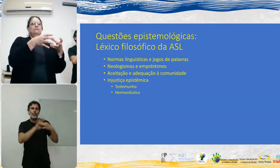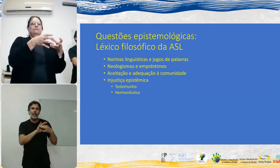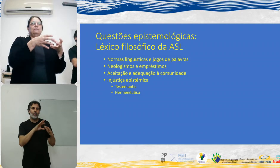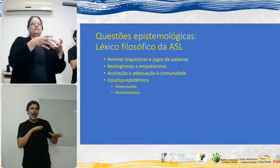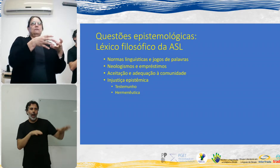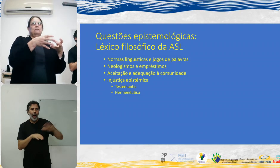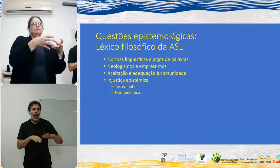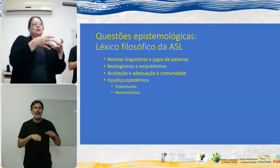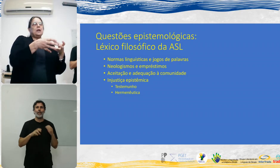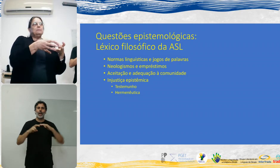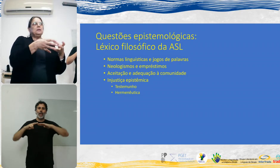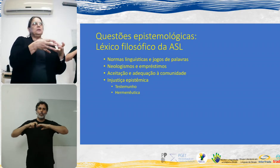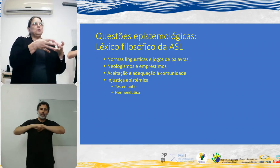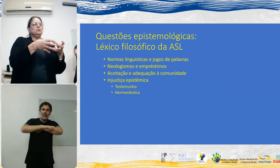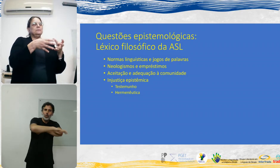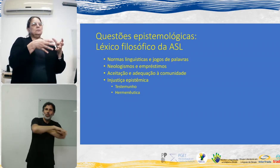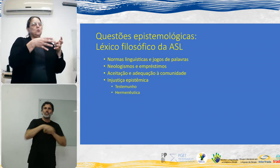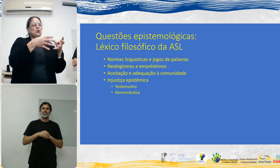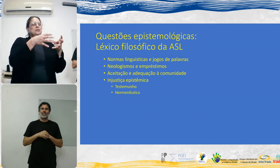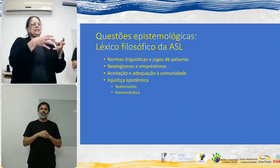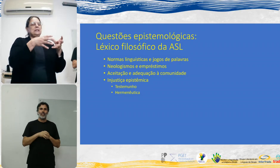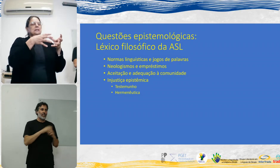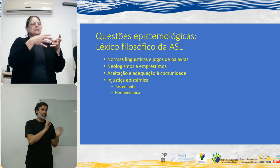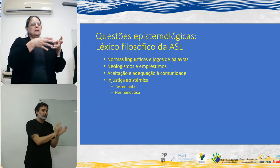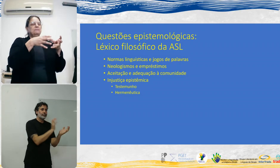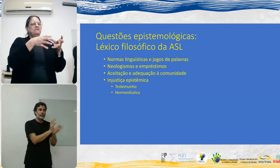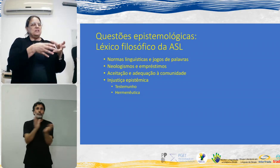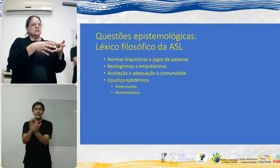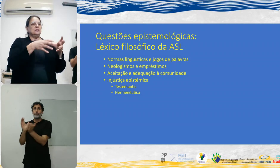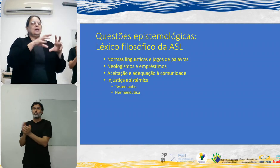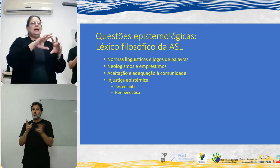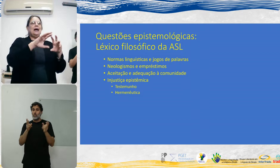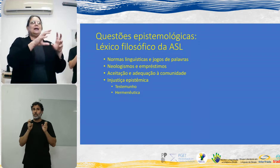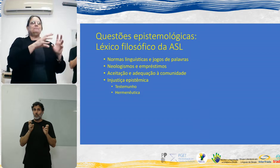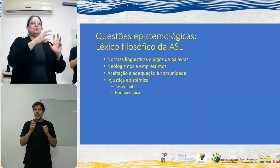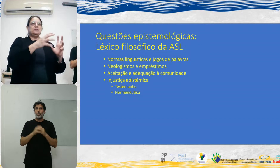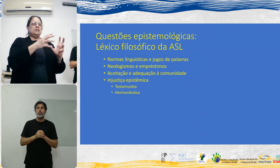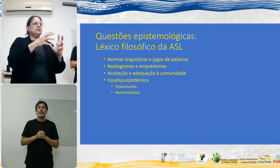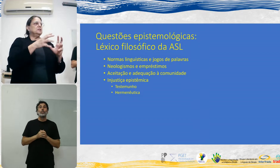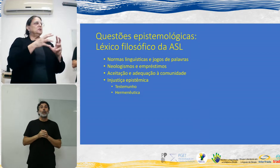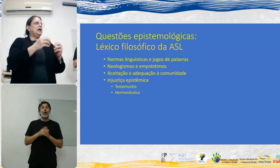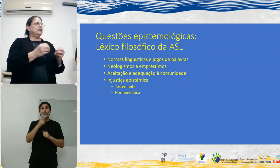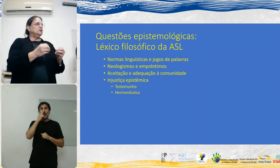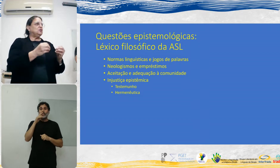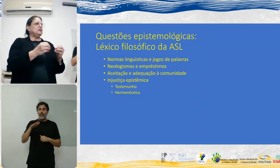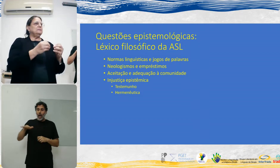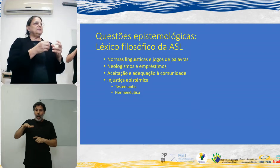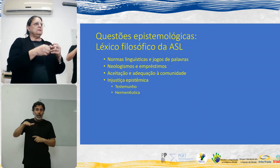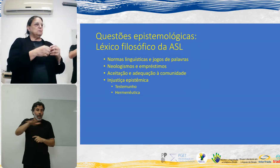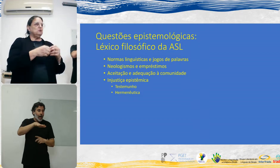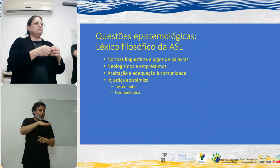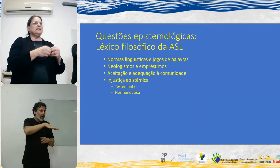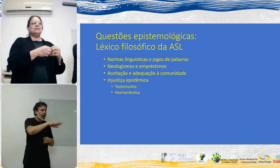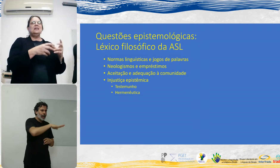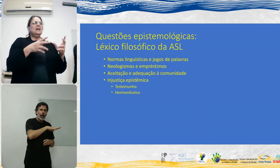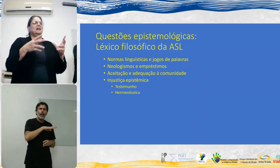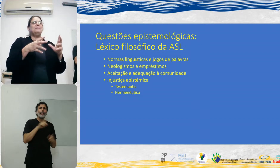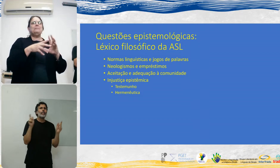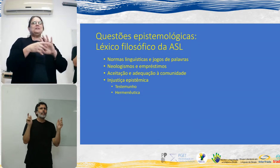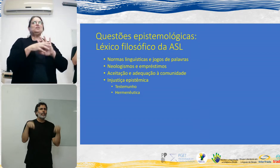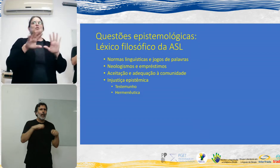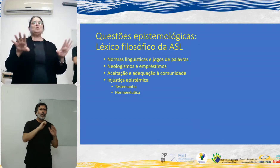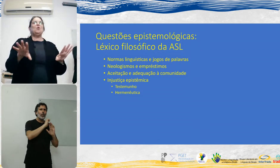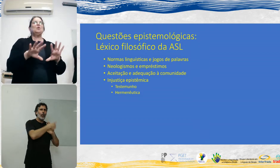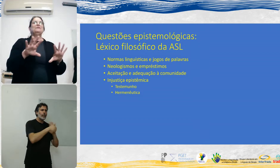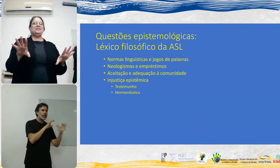of vocabulary words in a subfield had particular hand shapes and movements, and I'm